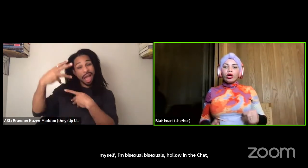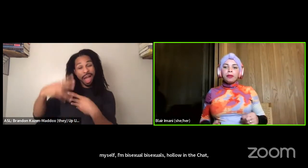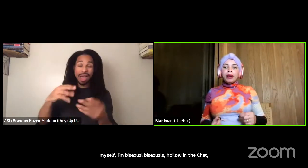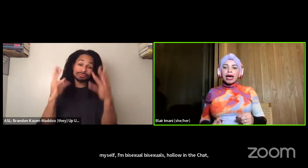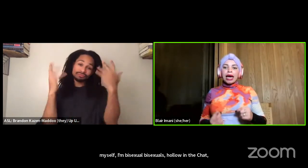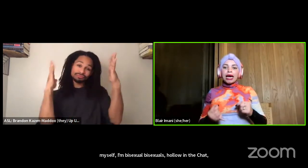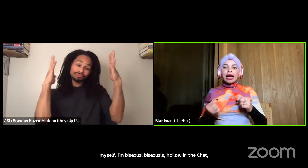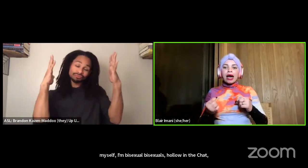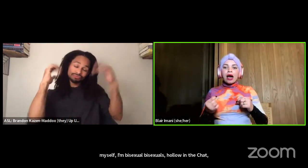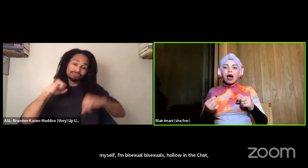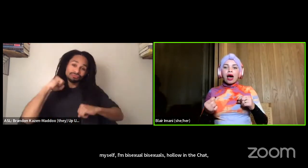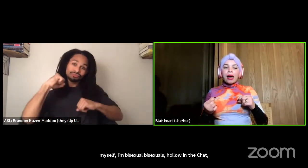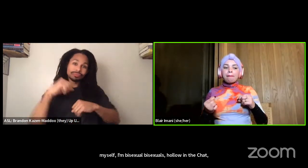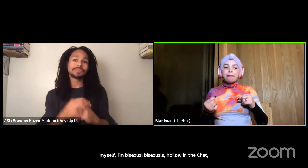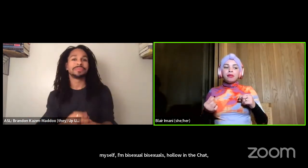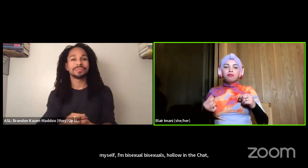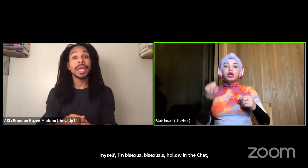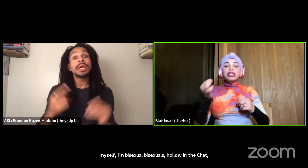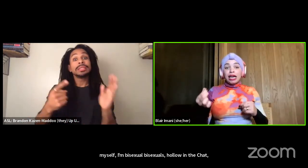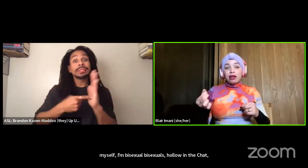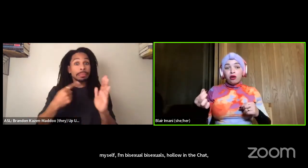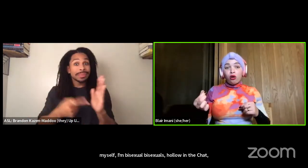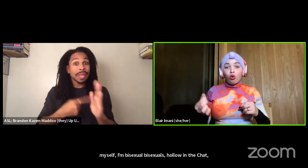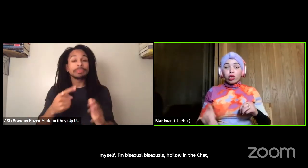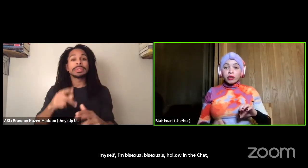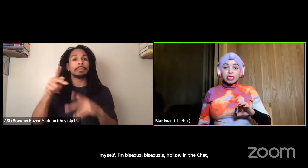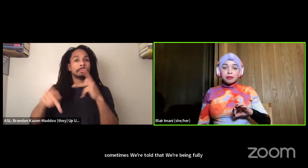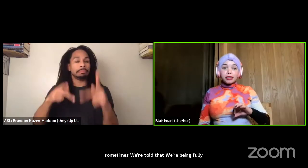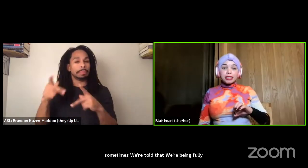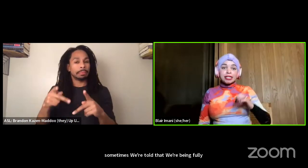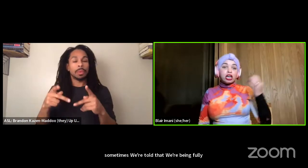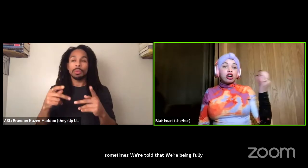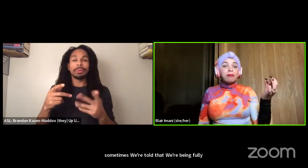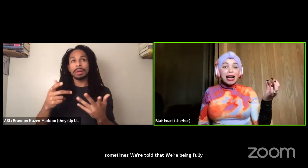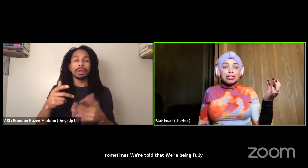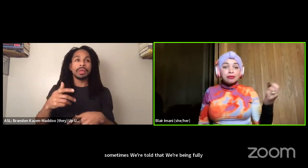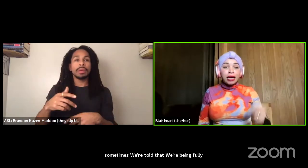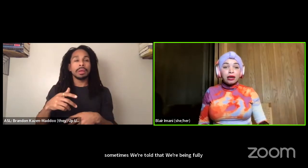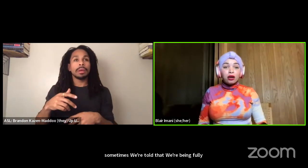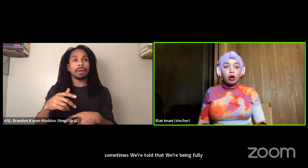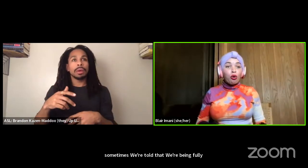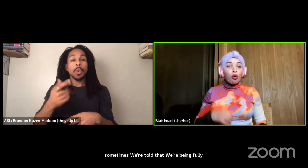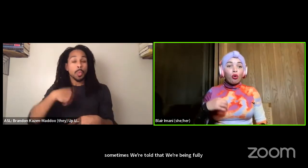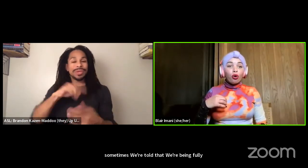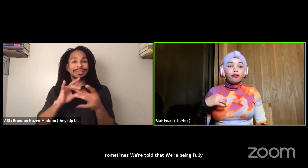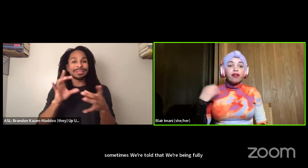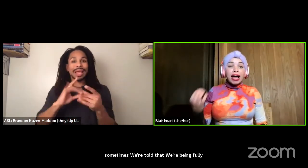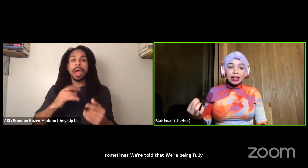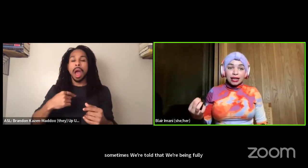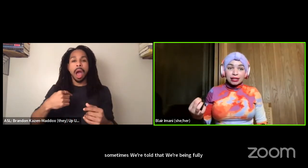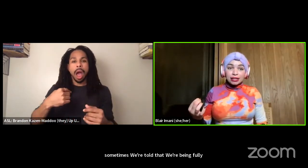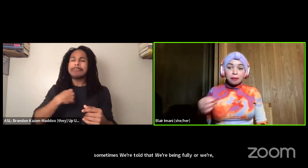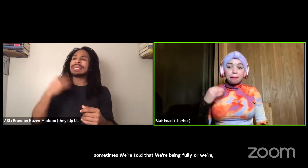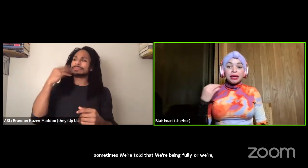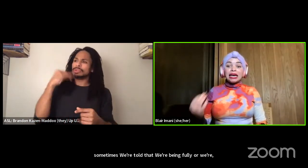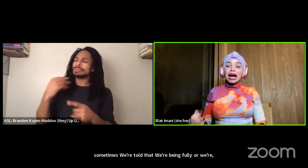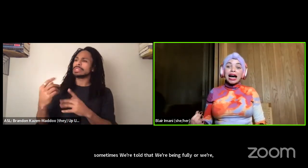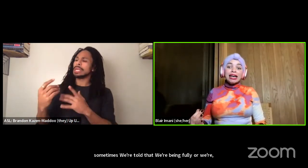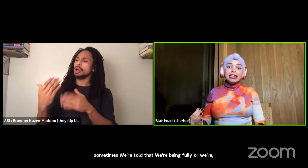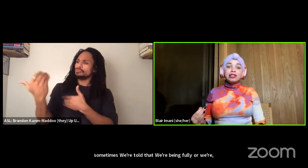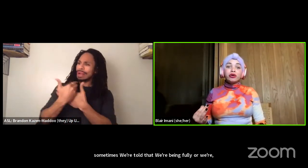that we're being bullied, or we're experiencing harassment or